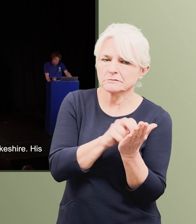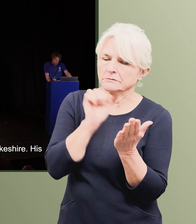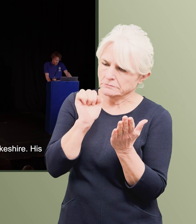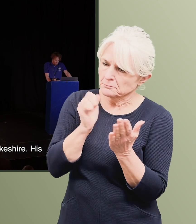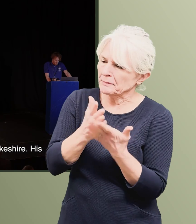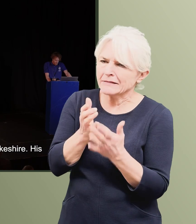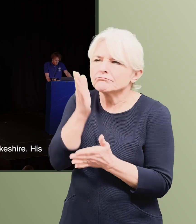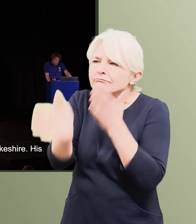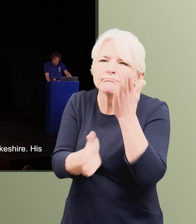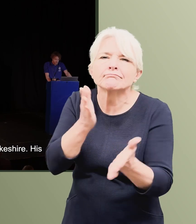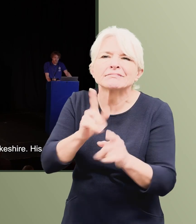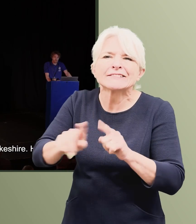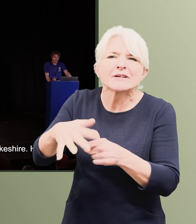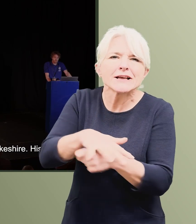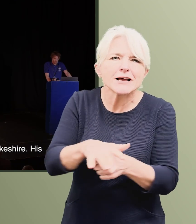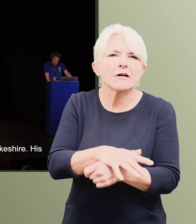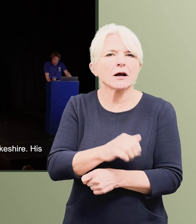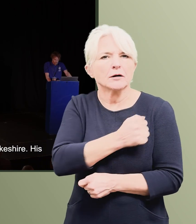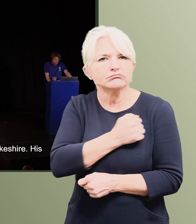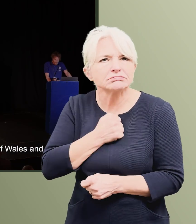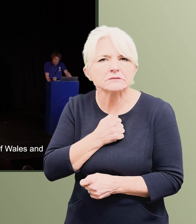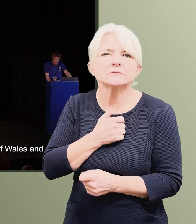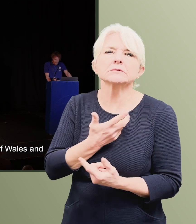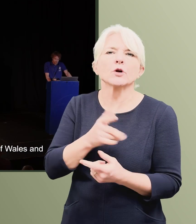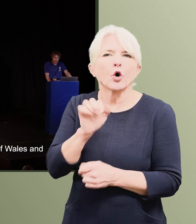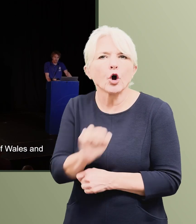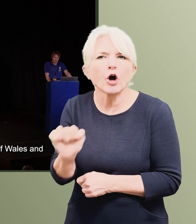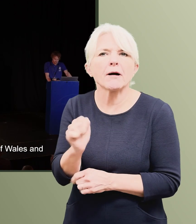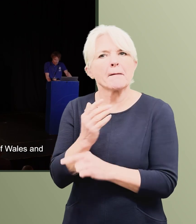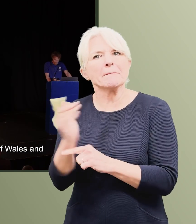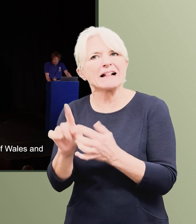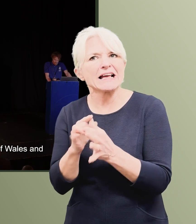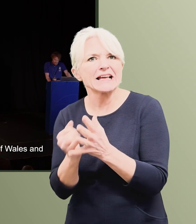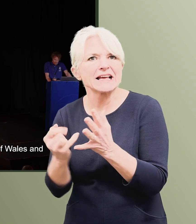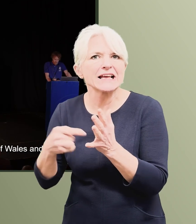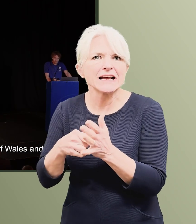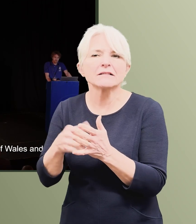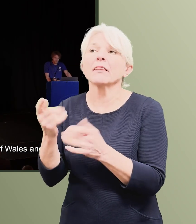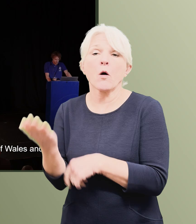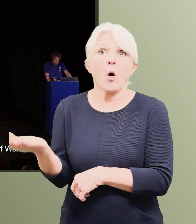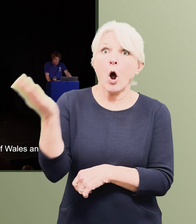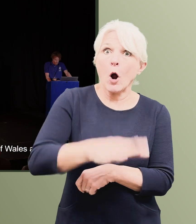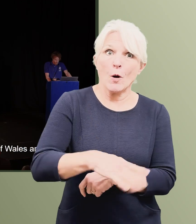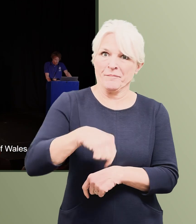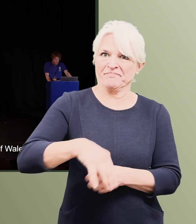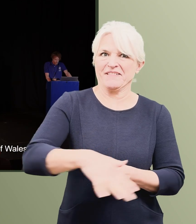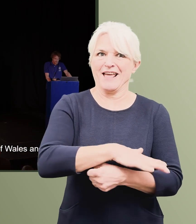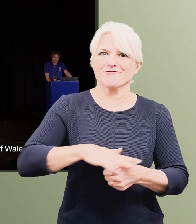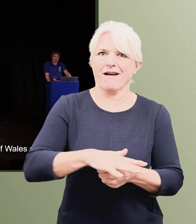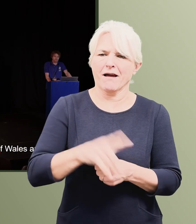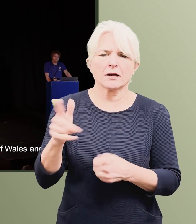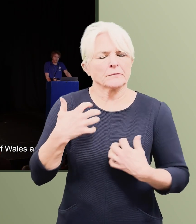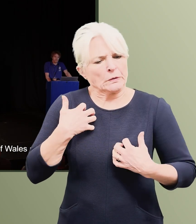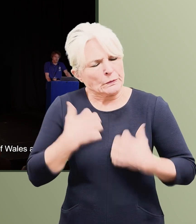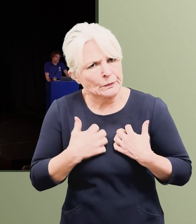native Pembrokeshire. His interests include the Neolithic of Northwest Europe, the later prehistory of Wales